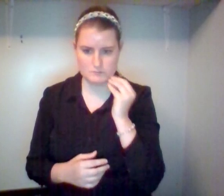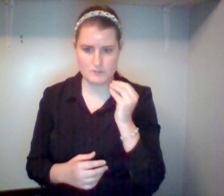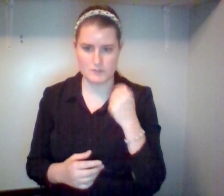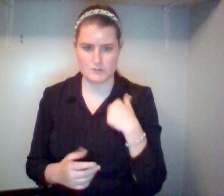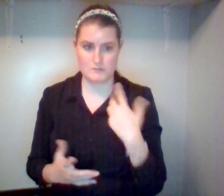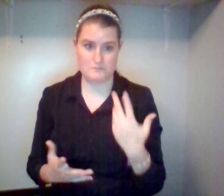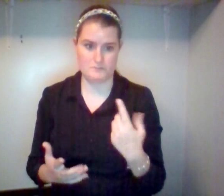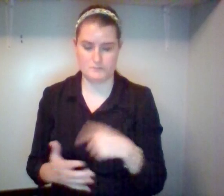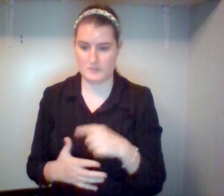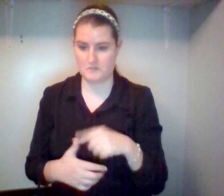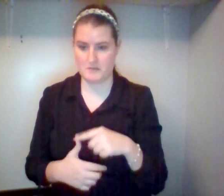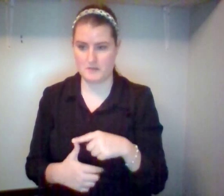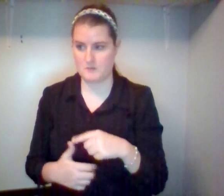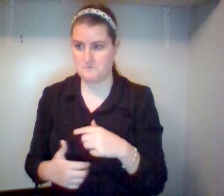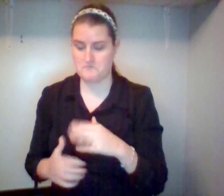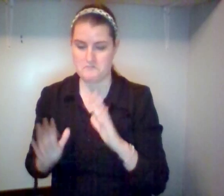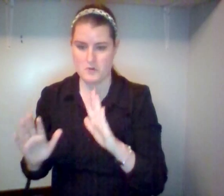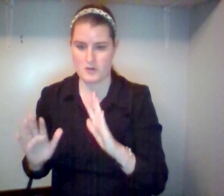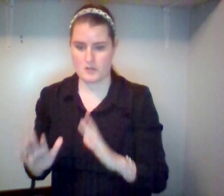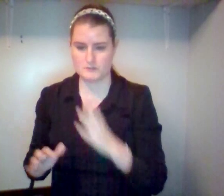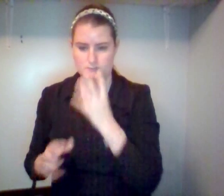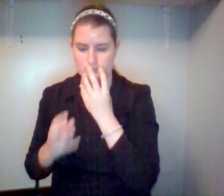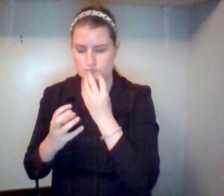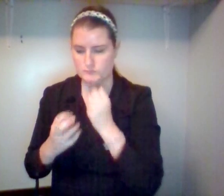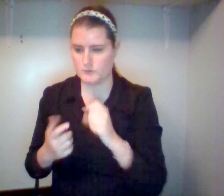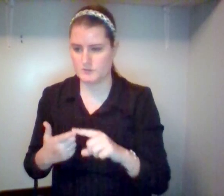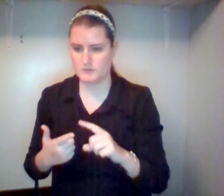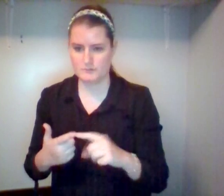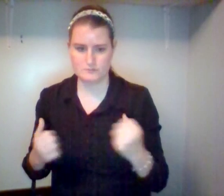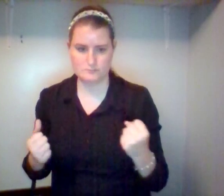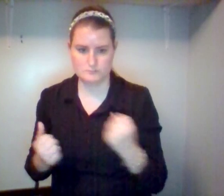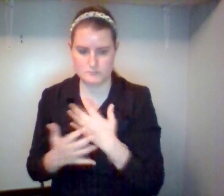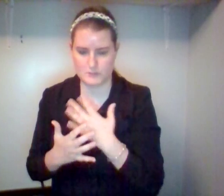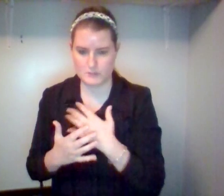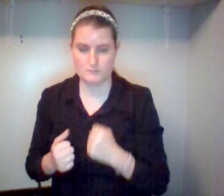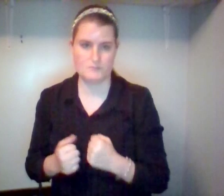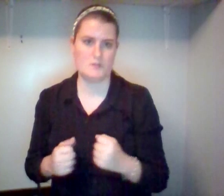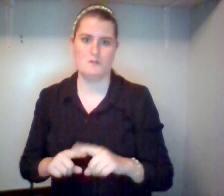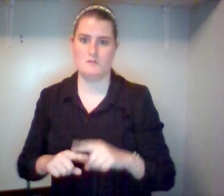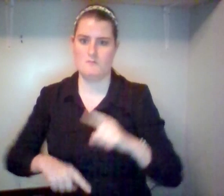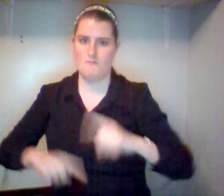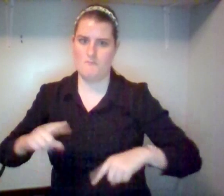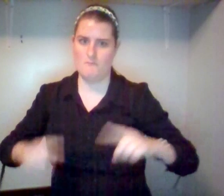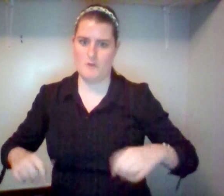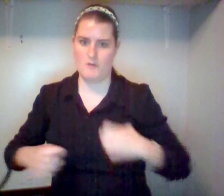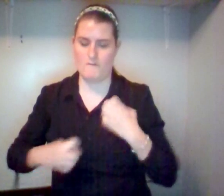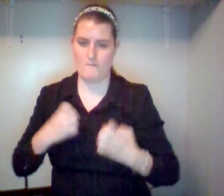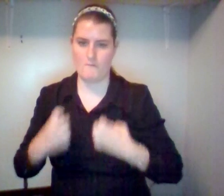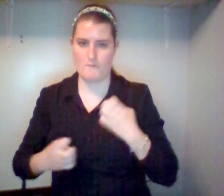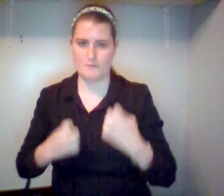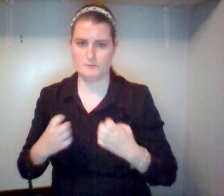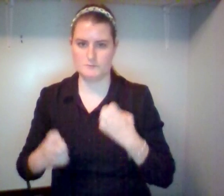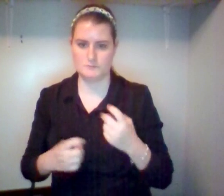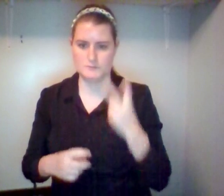or sweet and precious, a whole range of emotions may happen immediately when you see something for the first time that